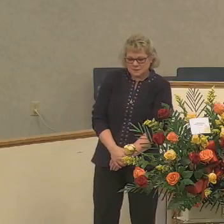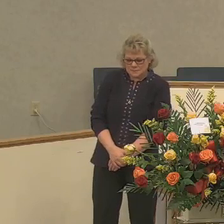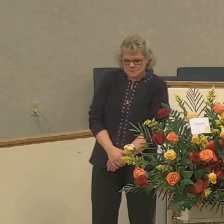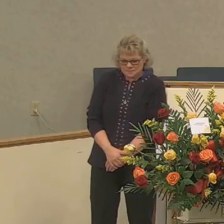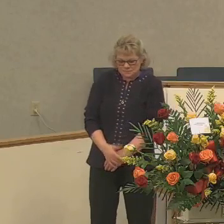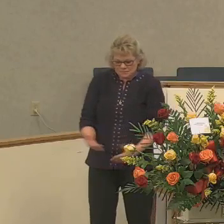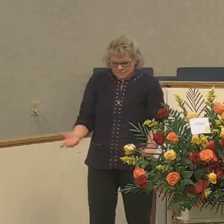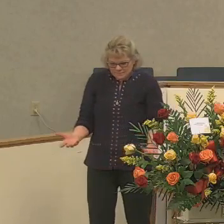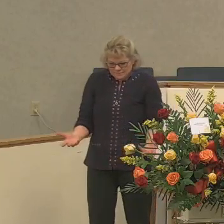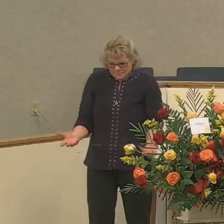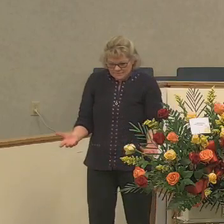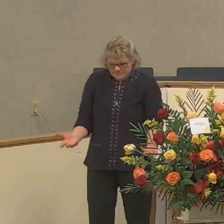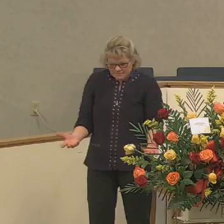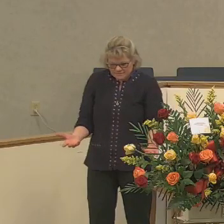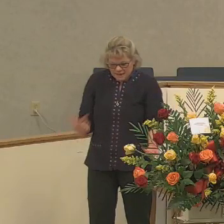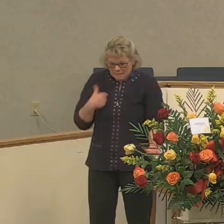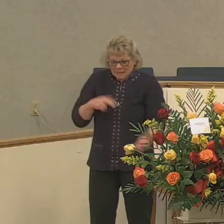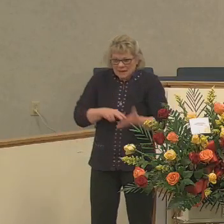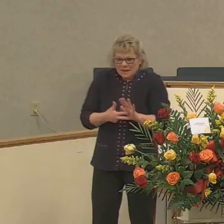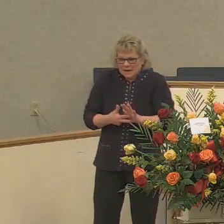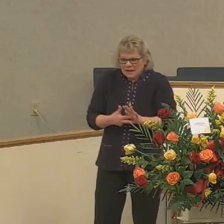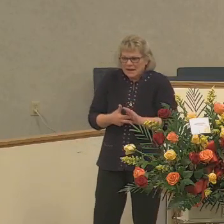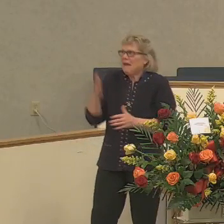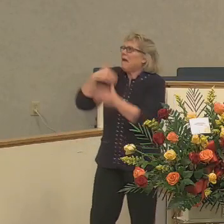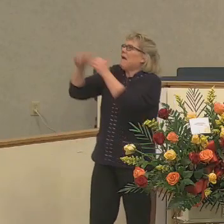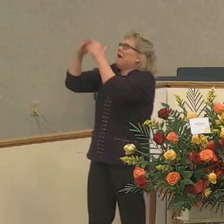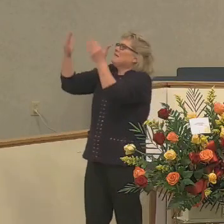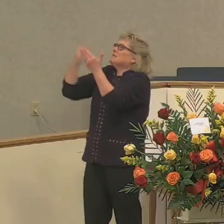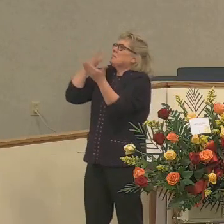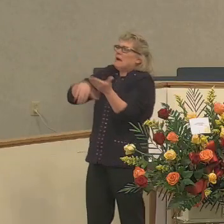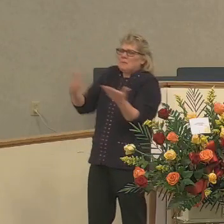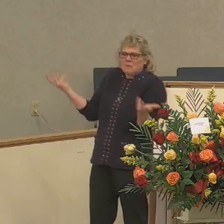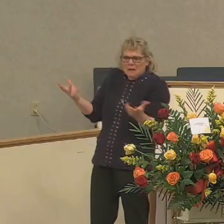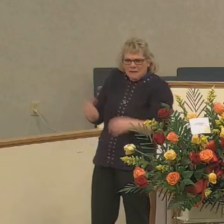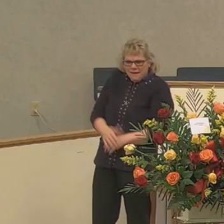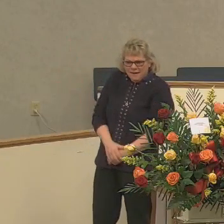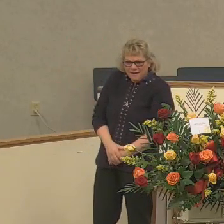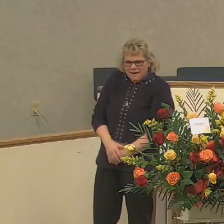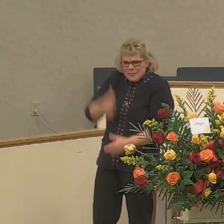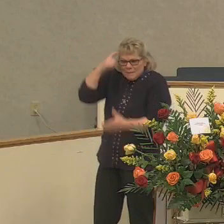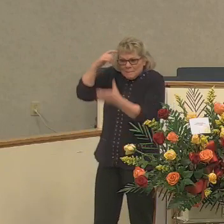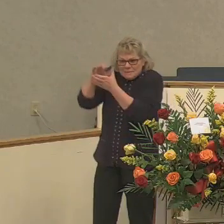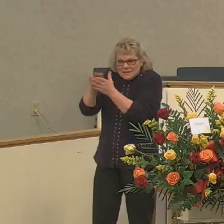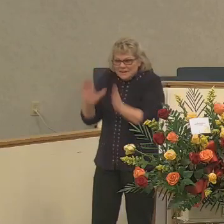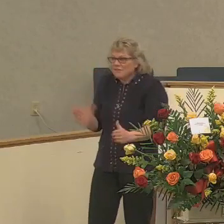I mean, what can be so bad about heaven for the believer?